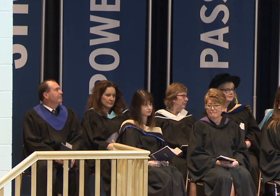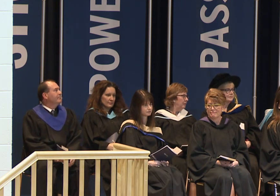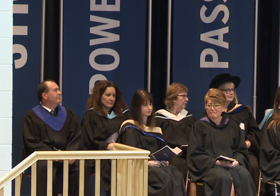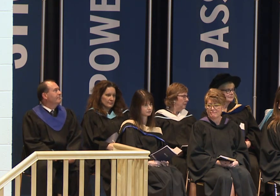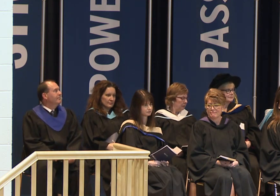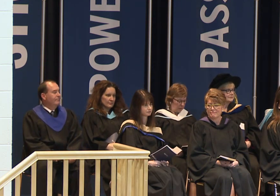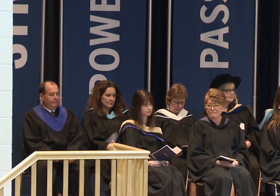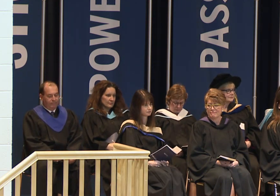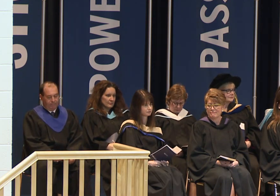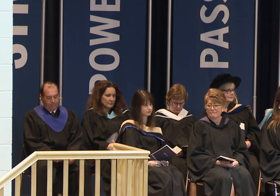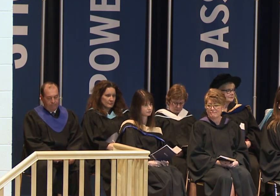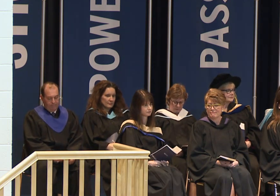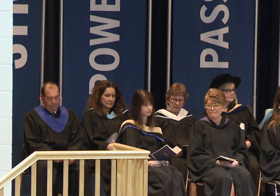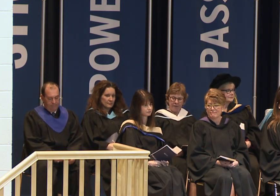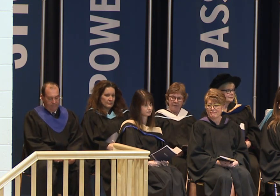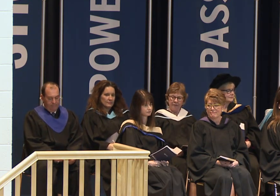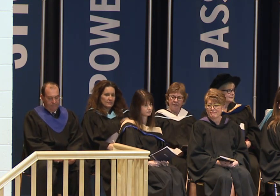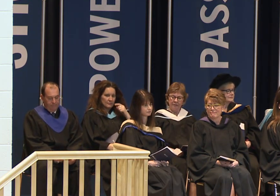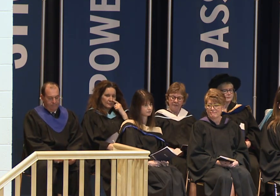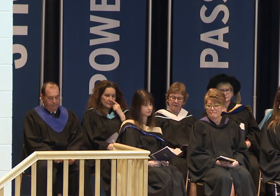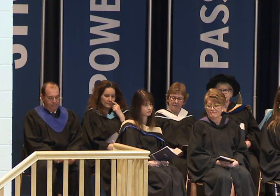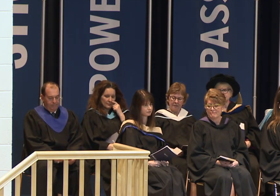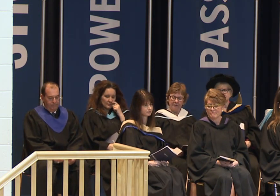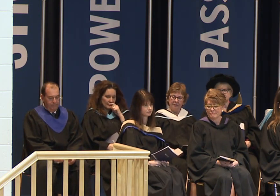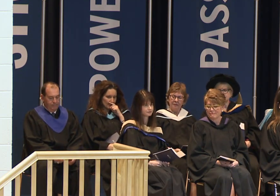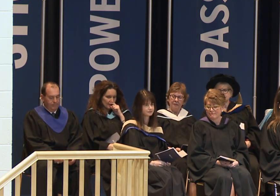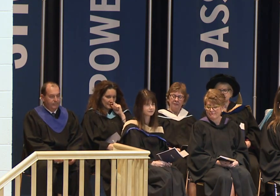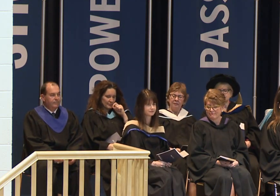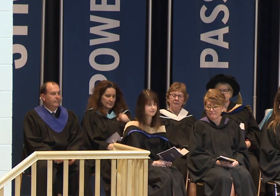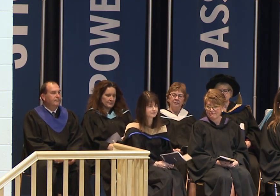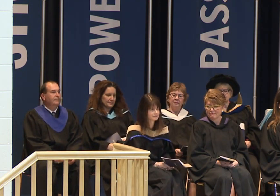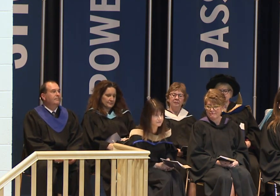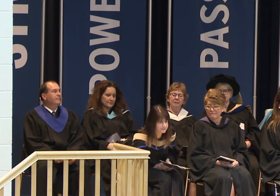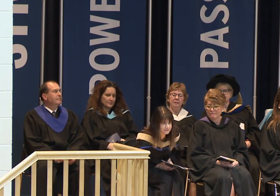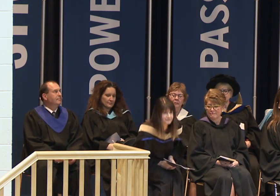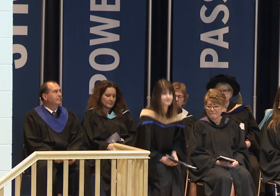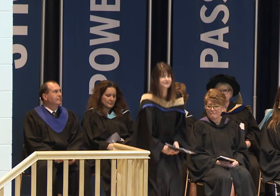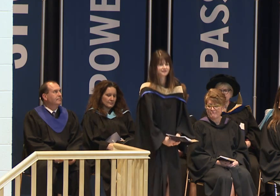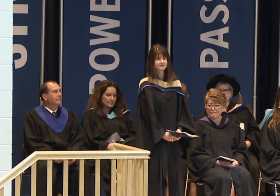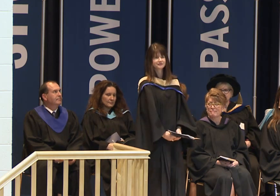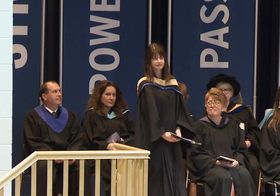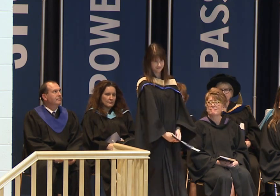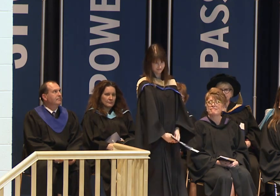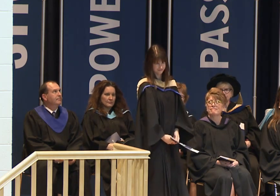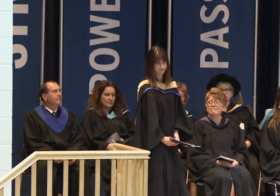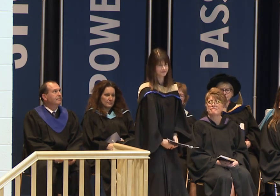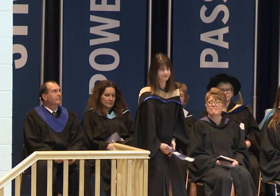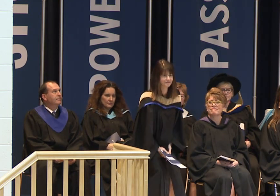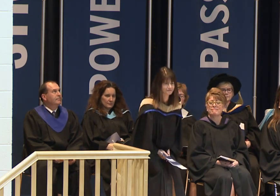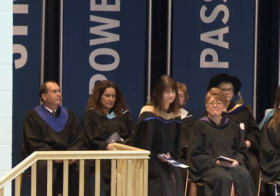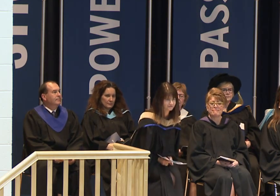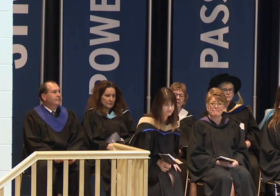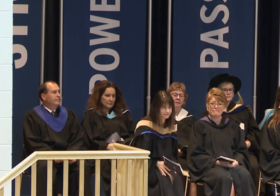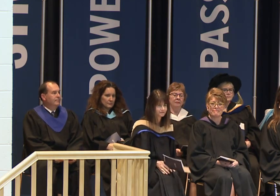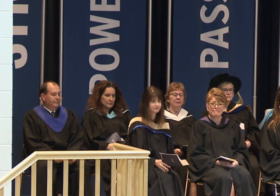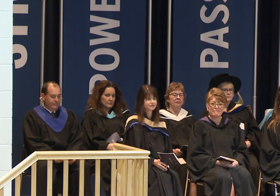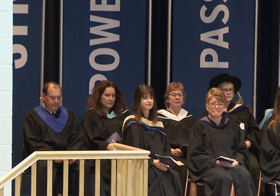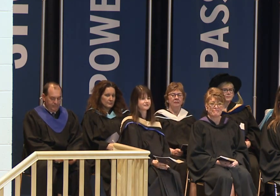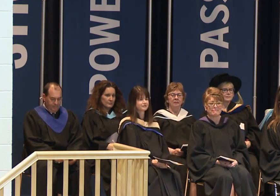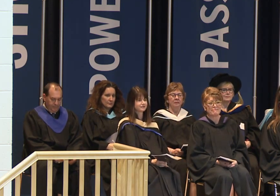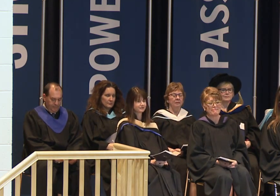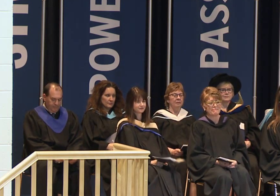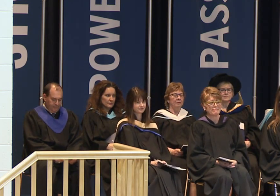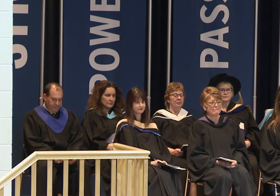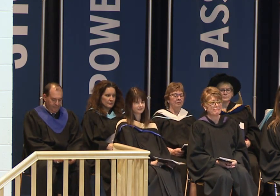In the first row to my far right, Monica Foster, Vice President, College Services and Chief Financial